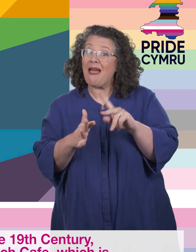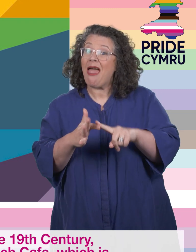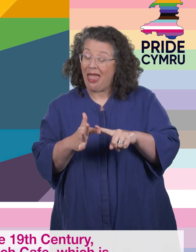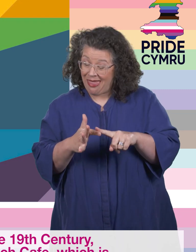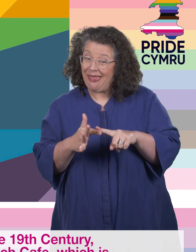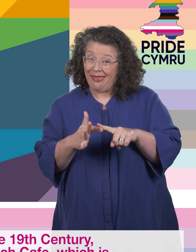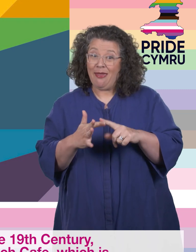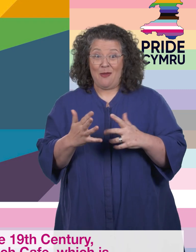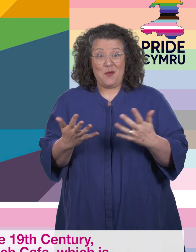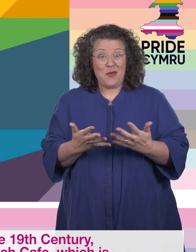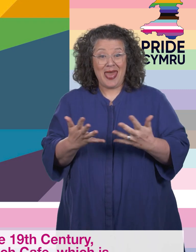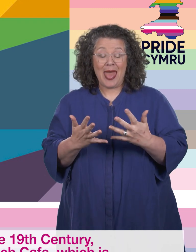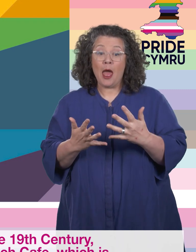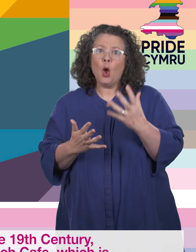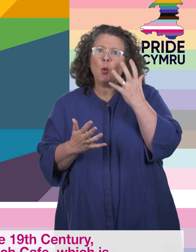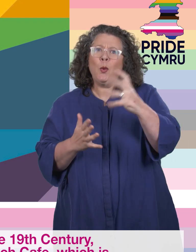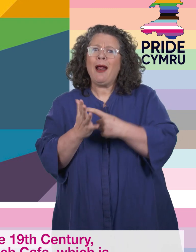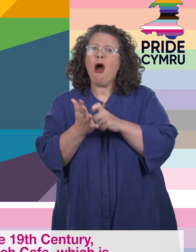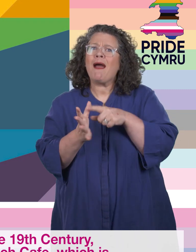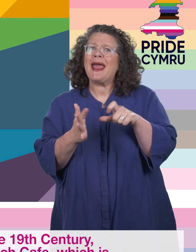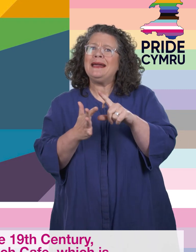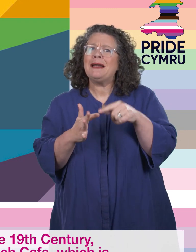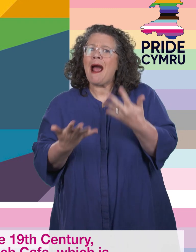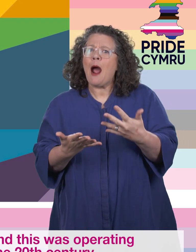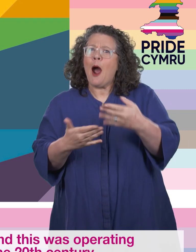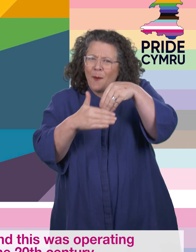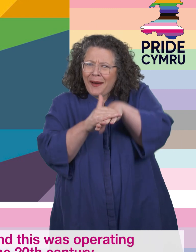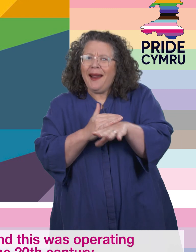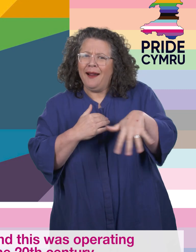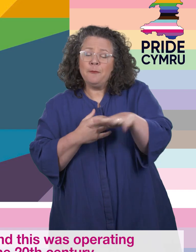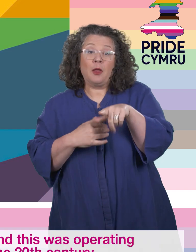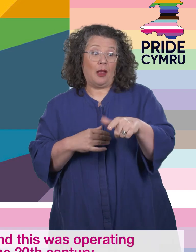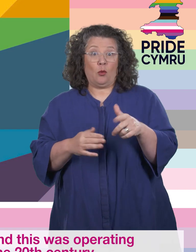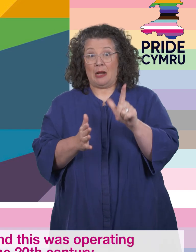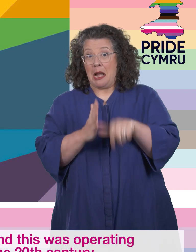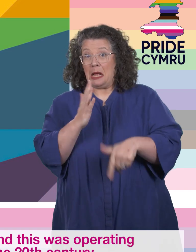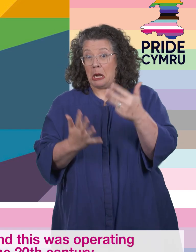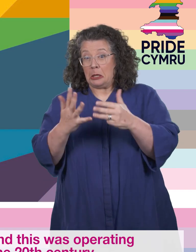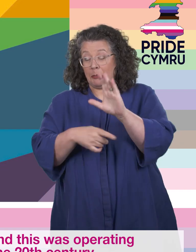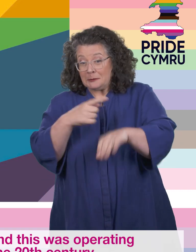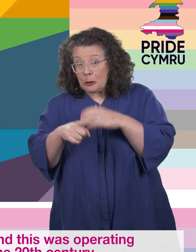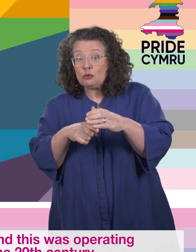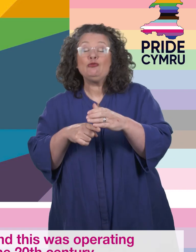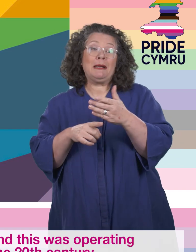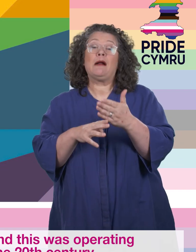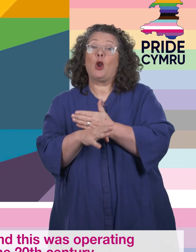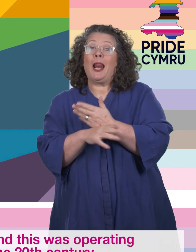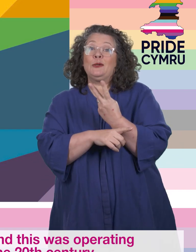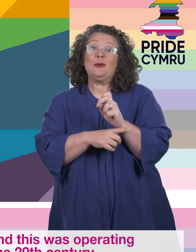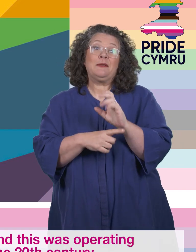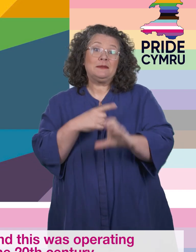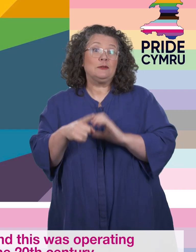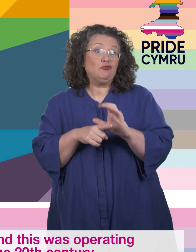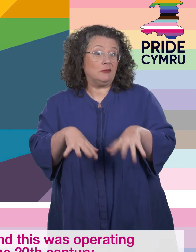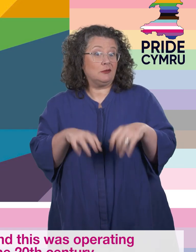century, oddly enough. This place, the Dutch Cafe, which is where the Queen's Arcade is now. Yes. And this was operating